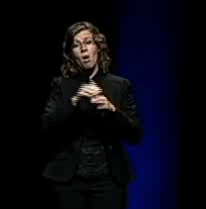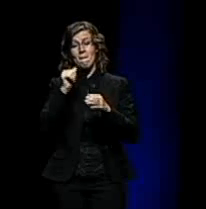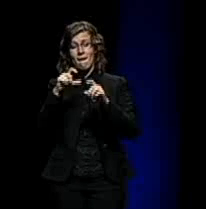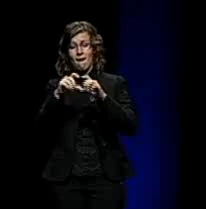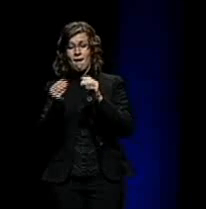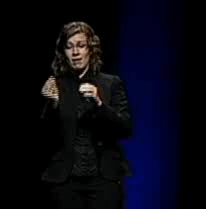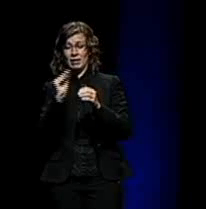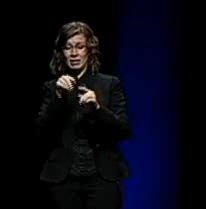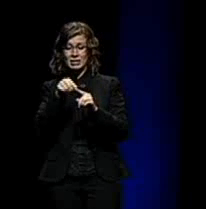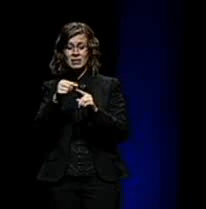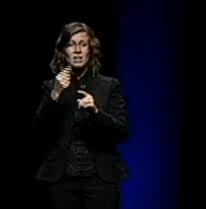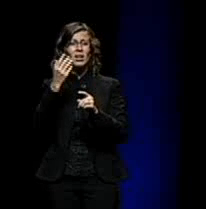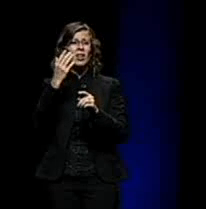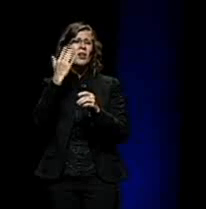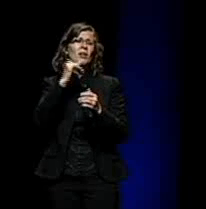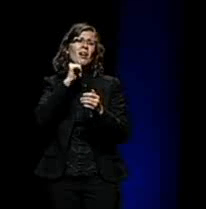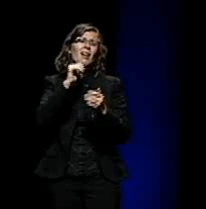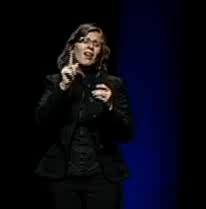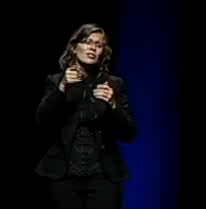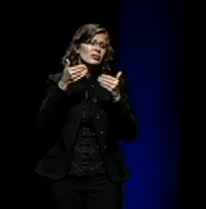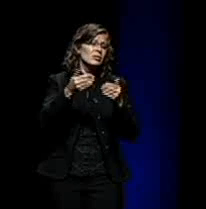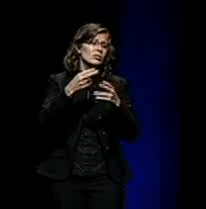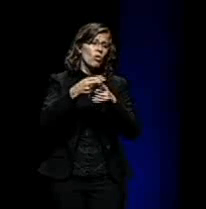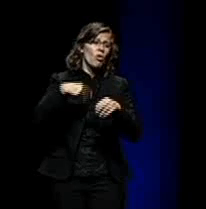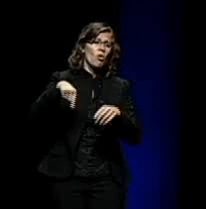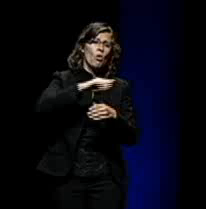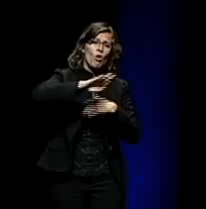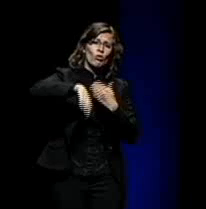meaning nationally certified?